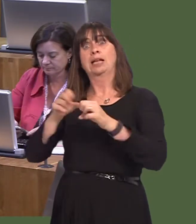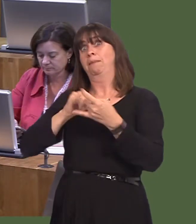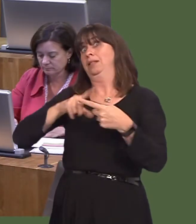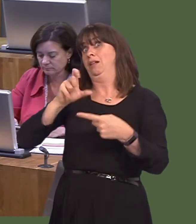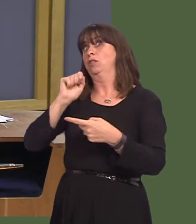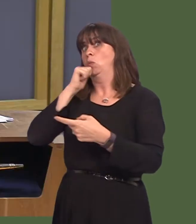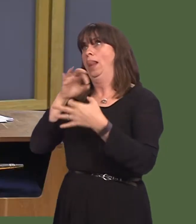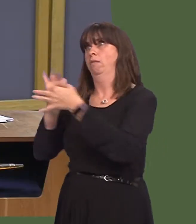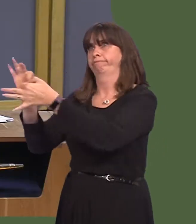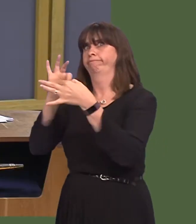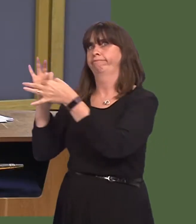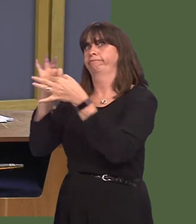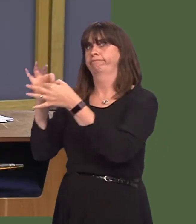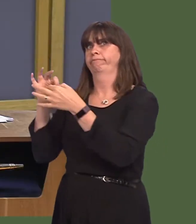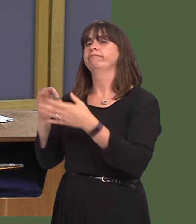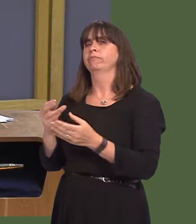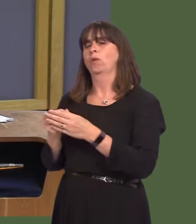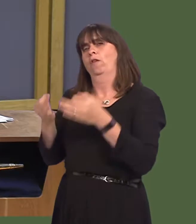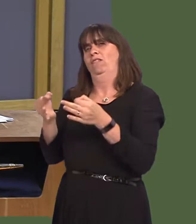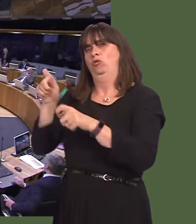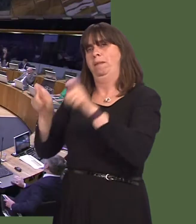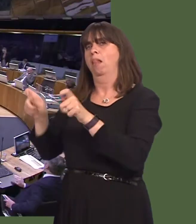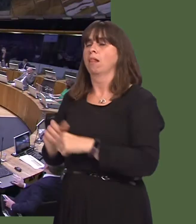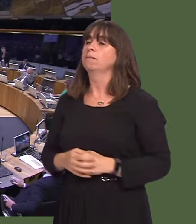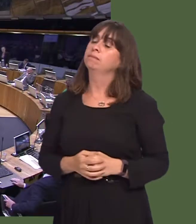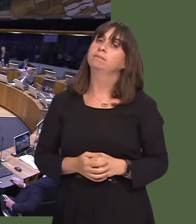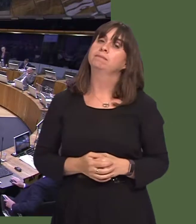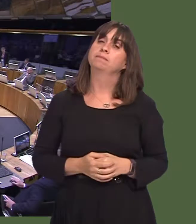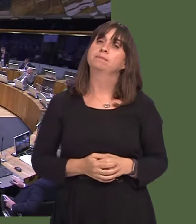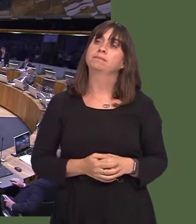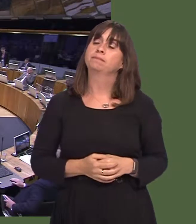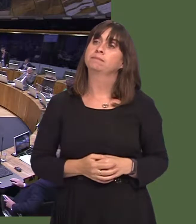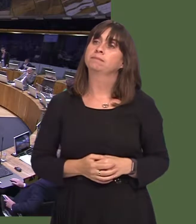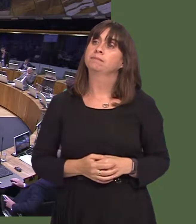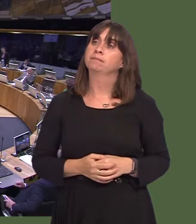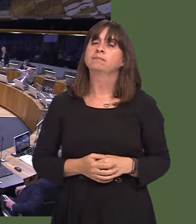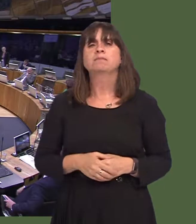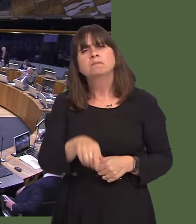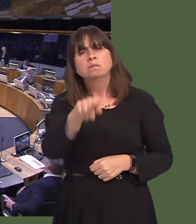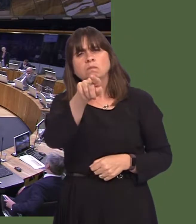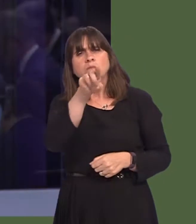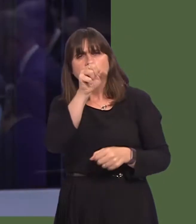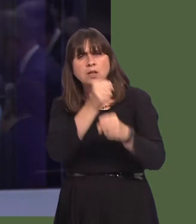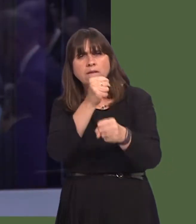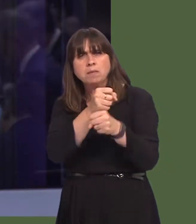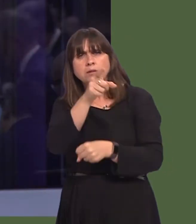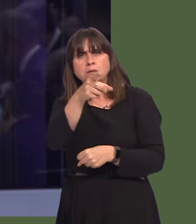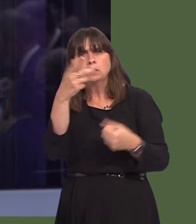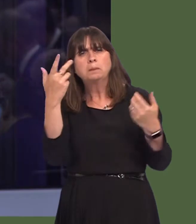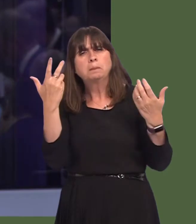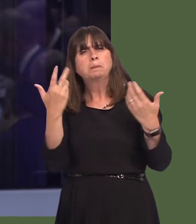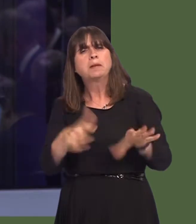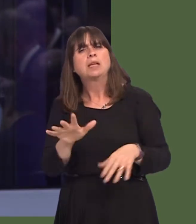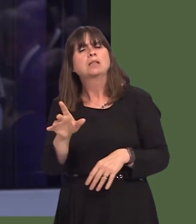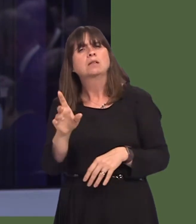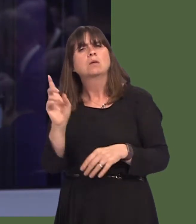officials. Michelle Brown. Presiding Officer. First Minister, what steps did Welsh Government take prior to